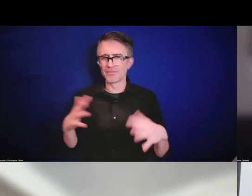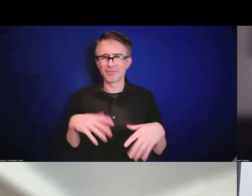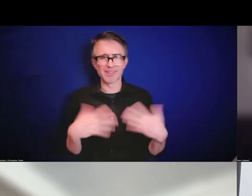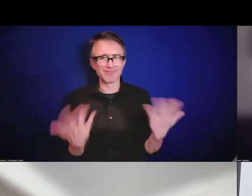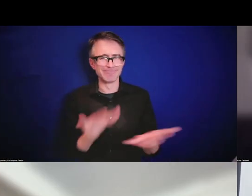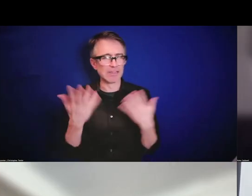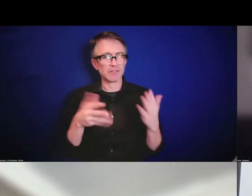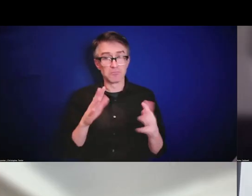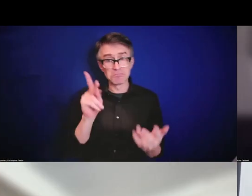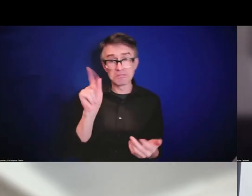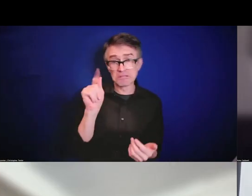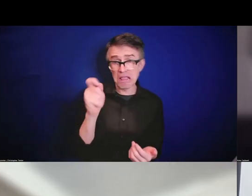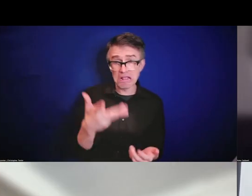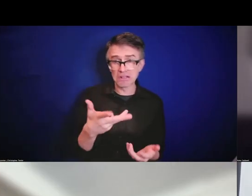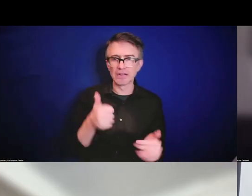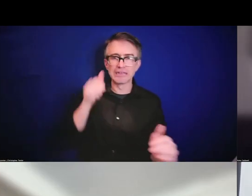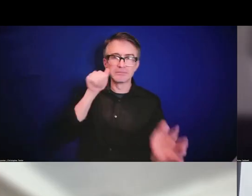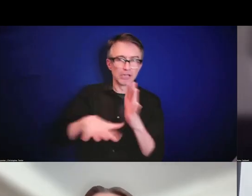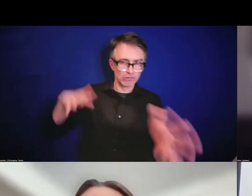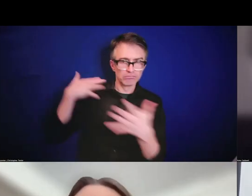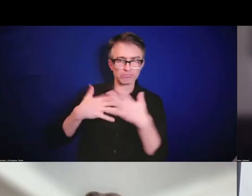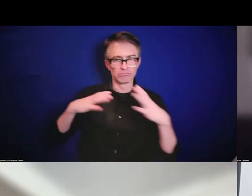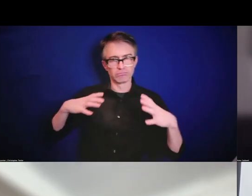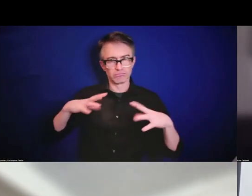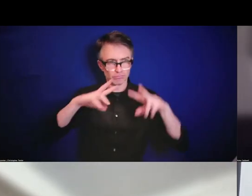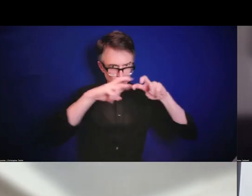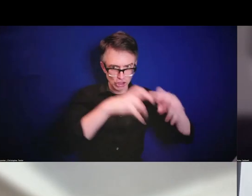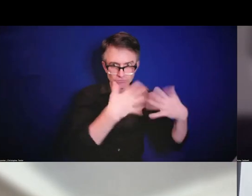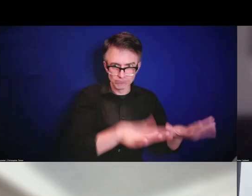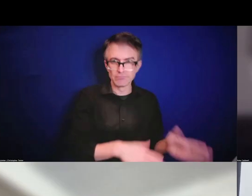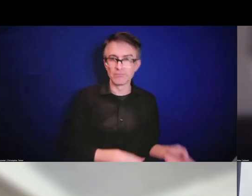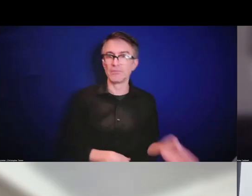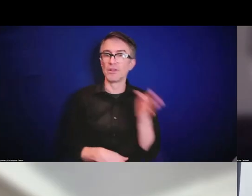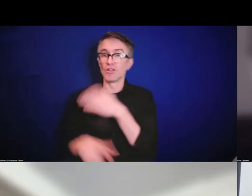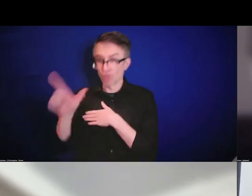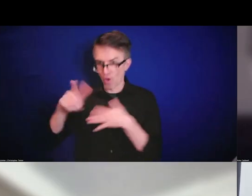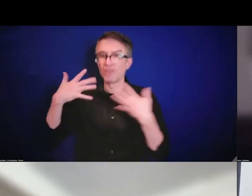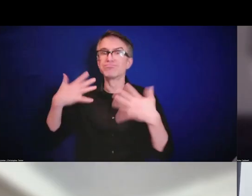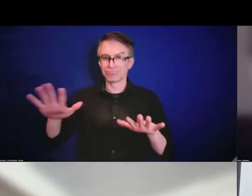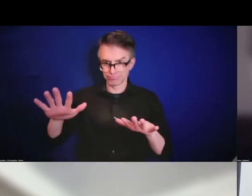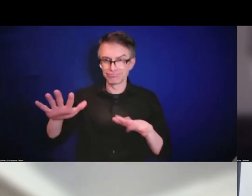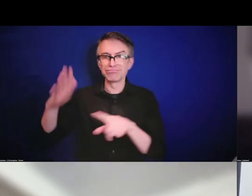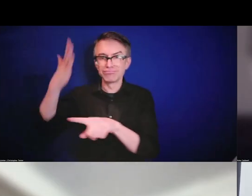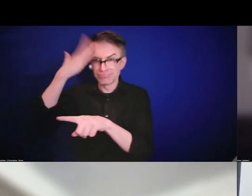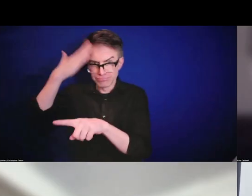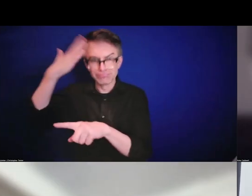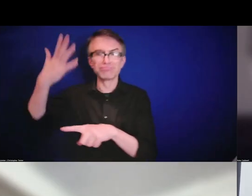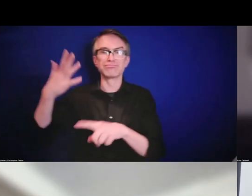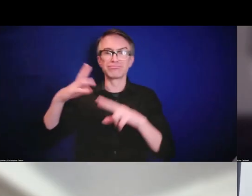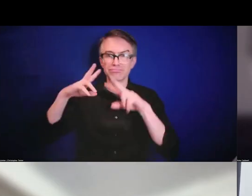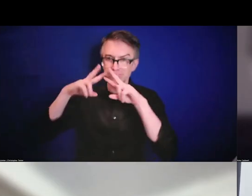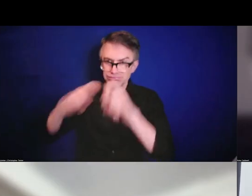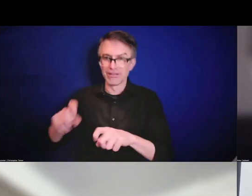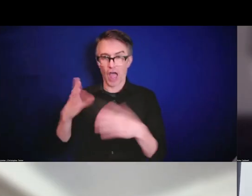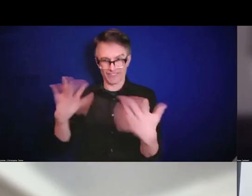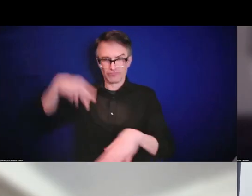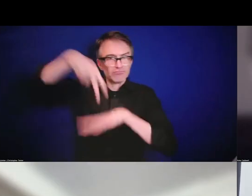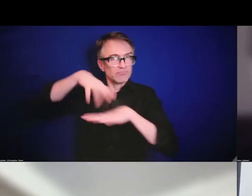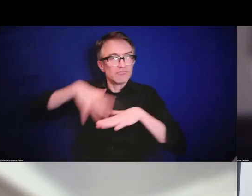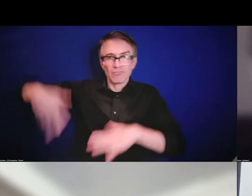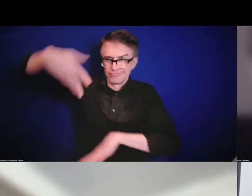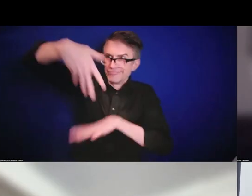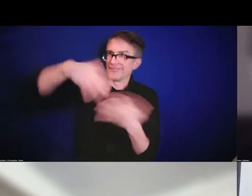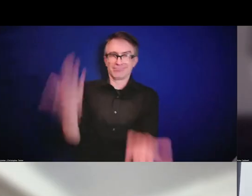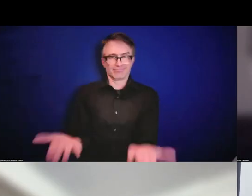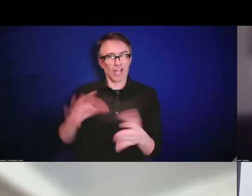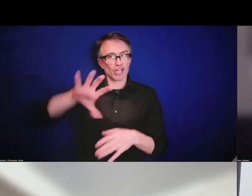ground. And how you see this and what would be useful and really impactful from your